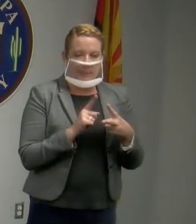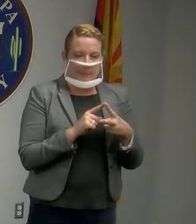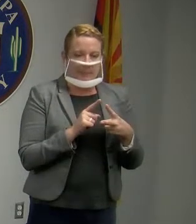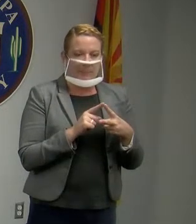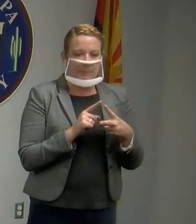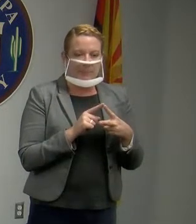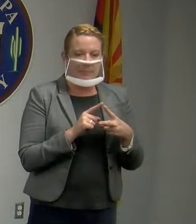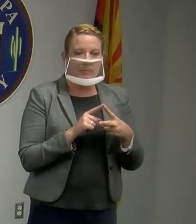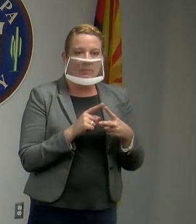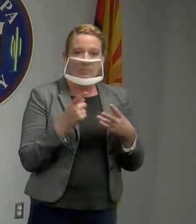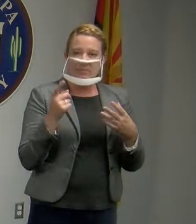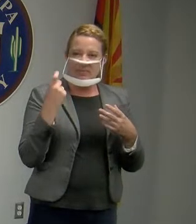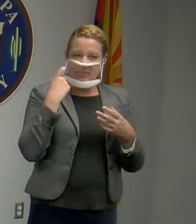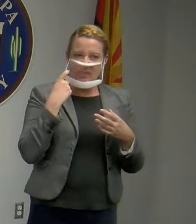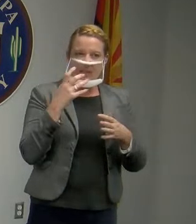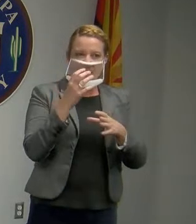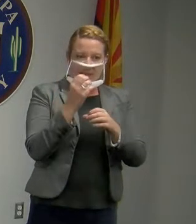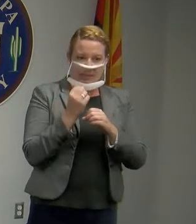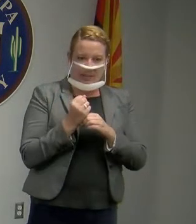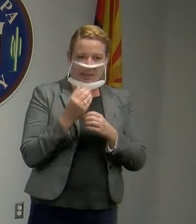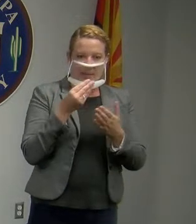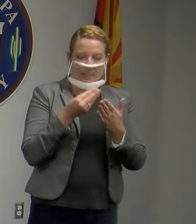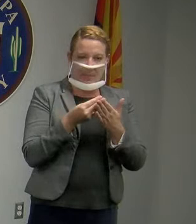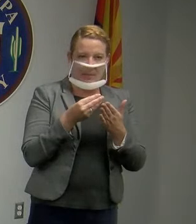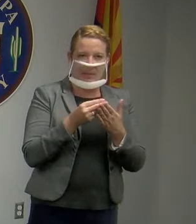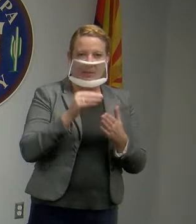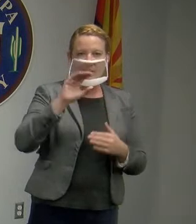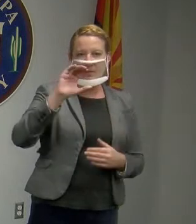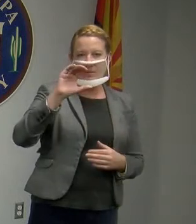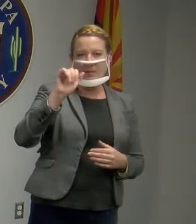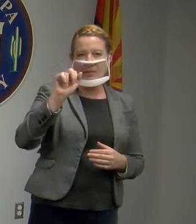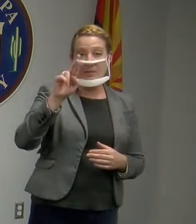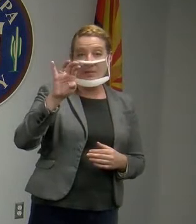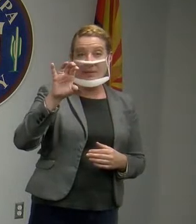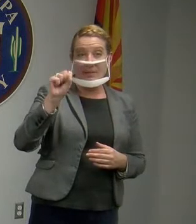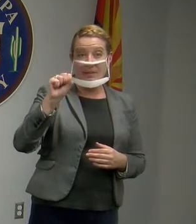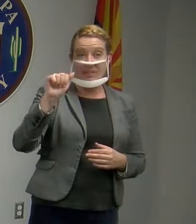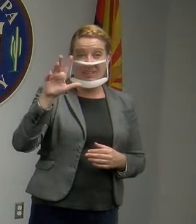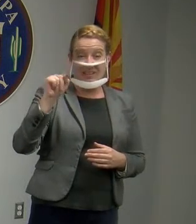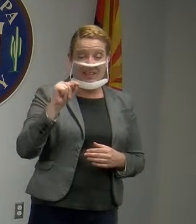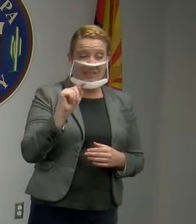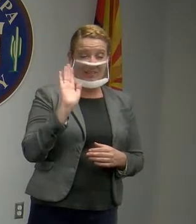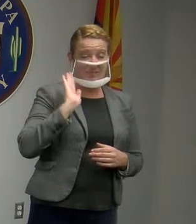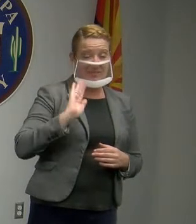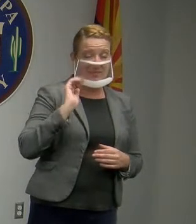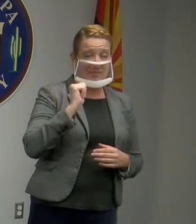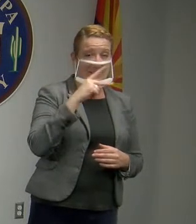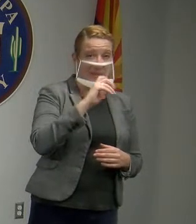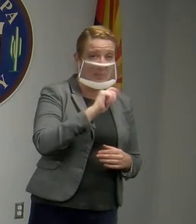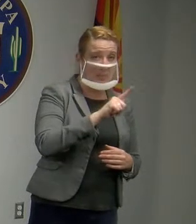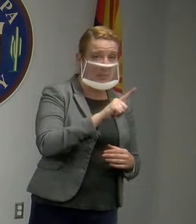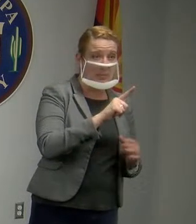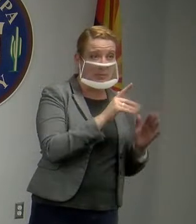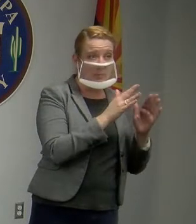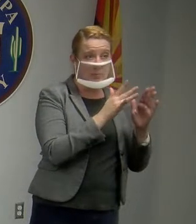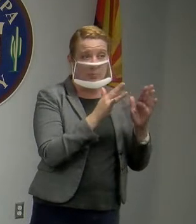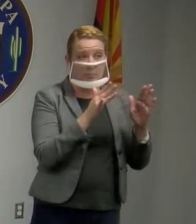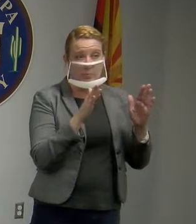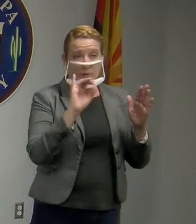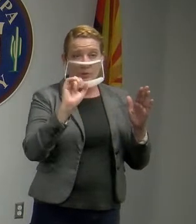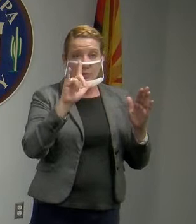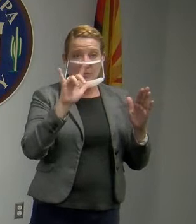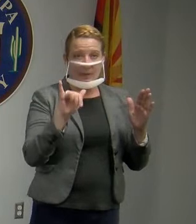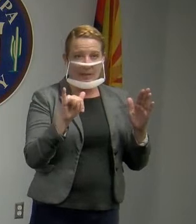county got this money in April, the CARES Act money. It is now July. Could you please talk about what the